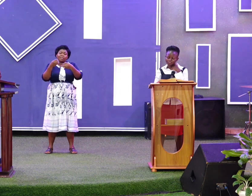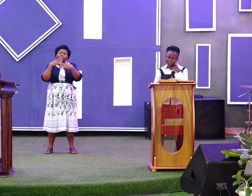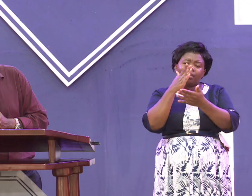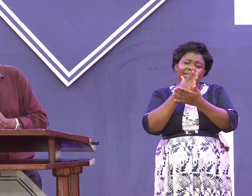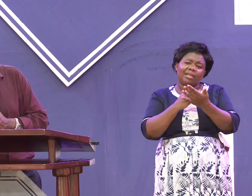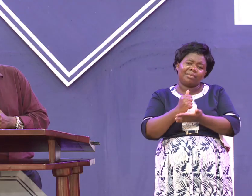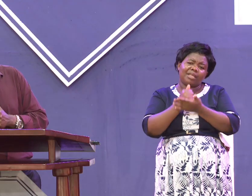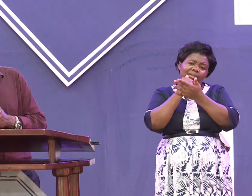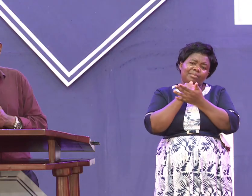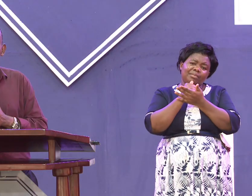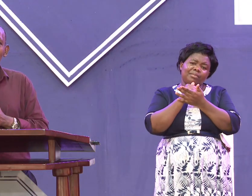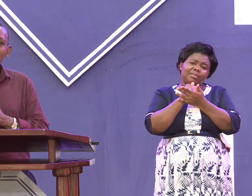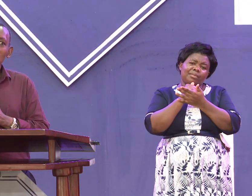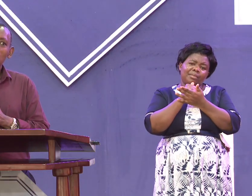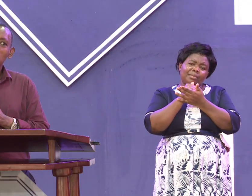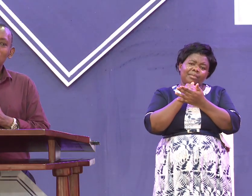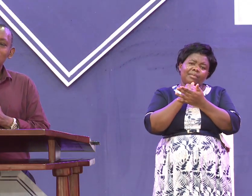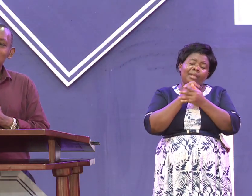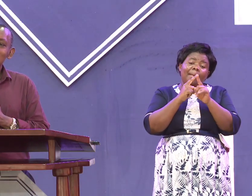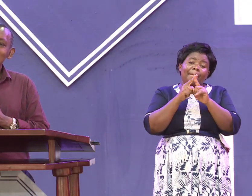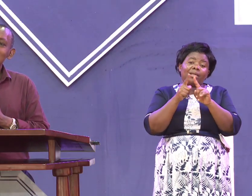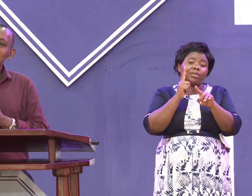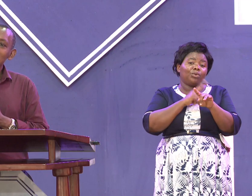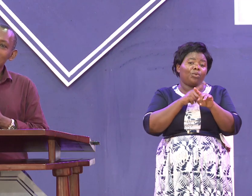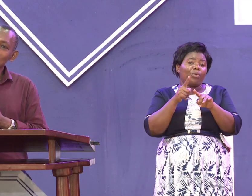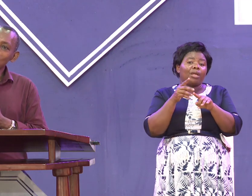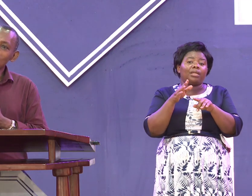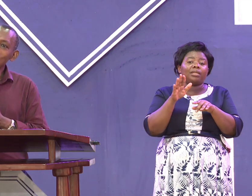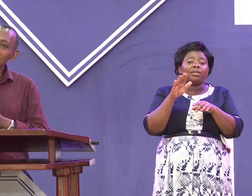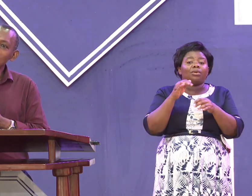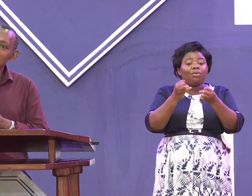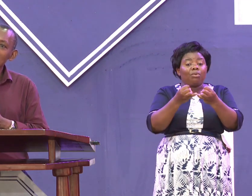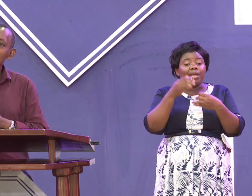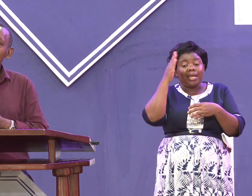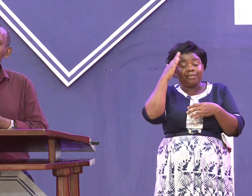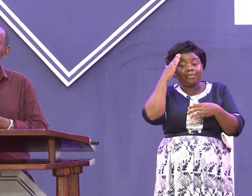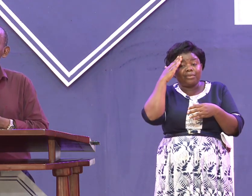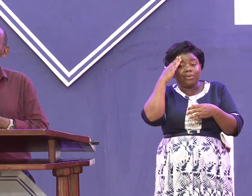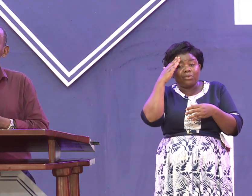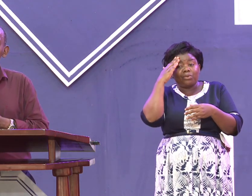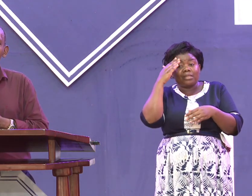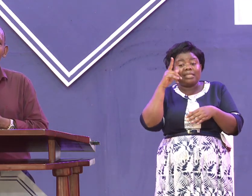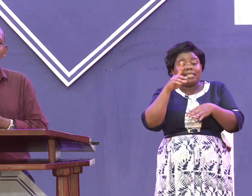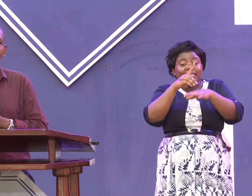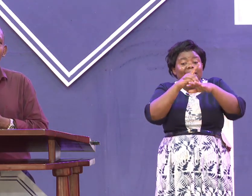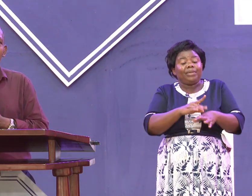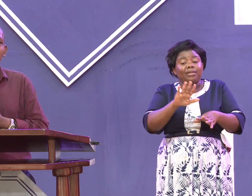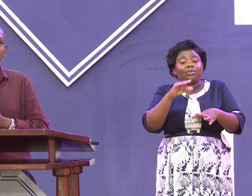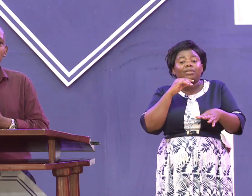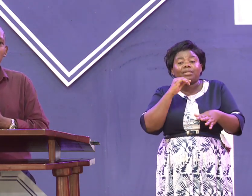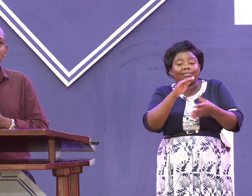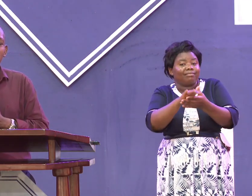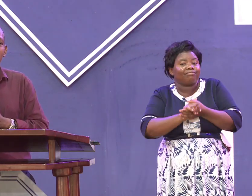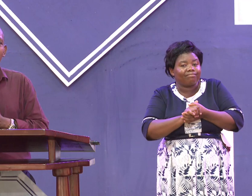To at least help me. Nenga ne mukyala wo akimanyi nti naye adipendinga ku gwe gwatuma. Yet even your